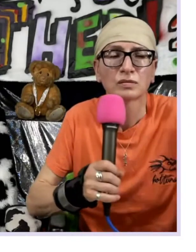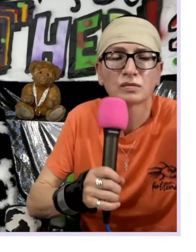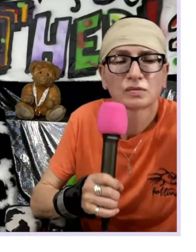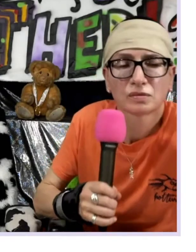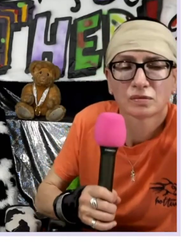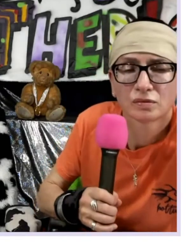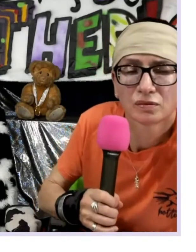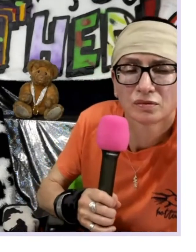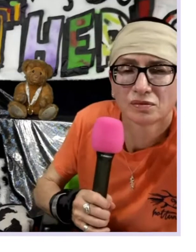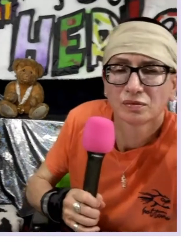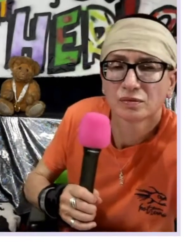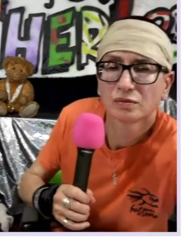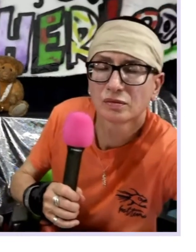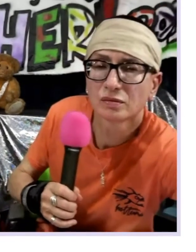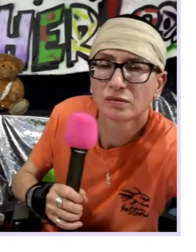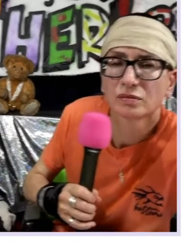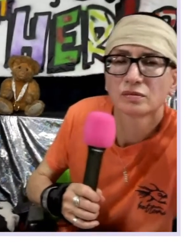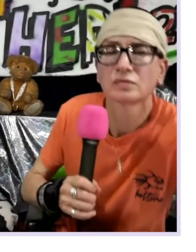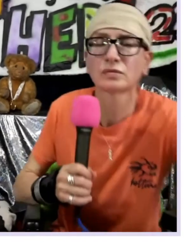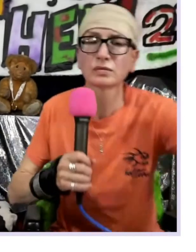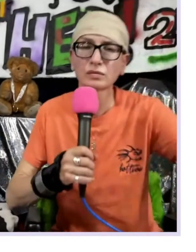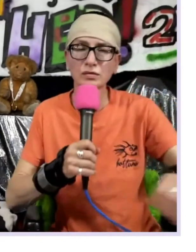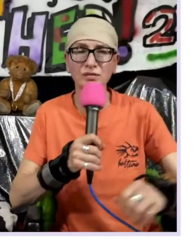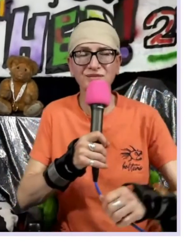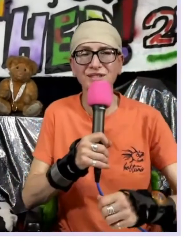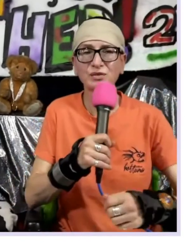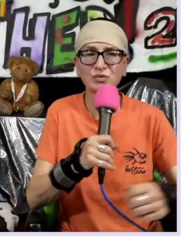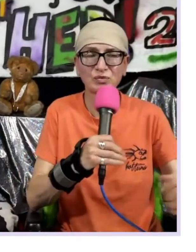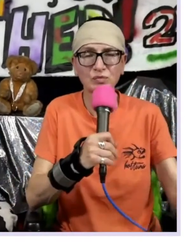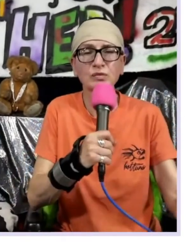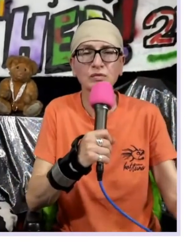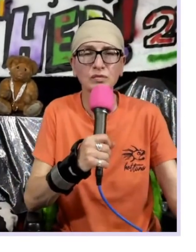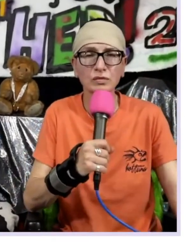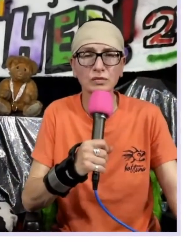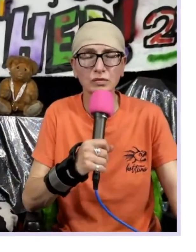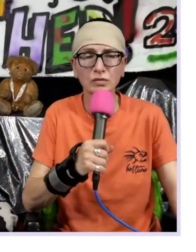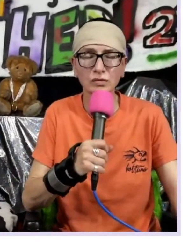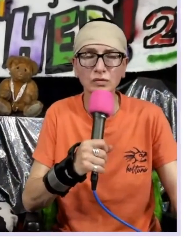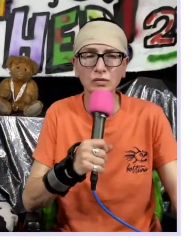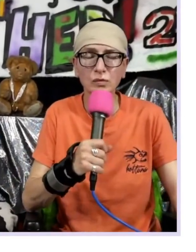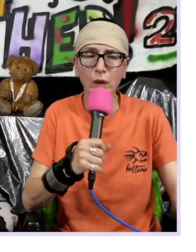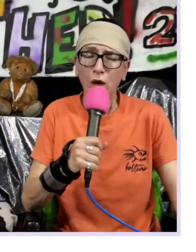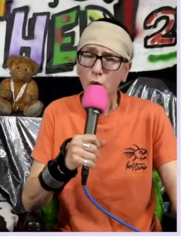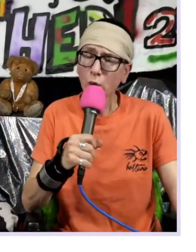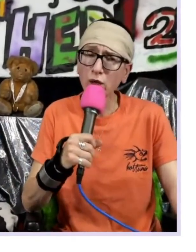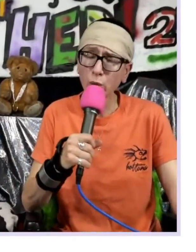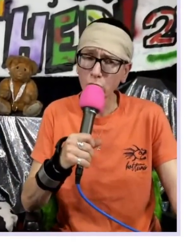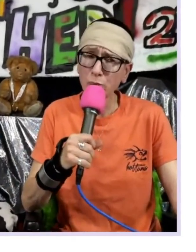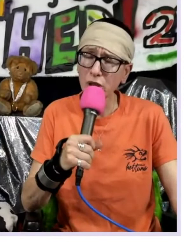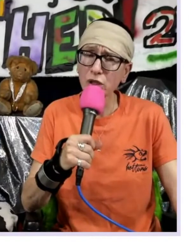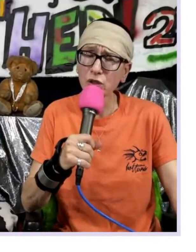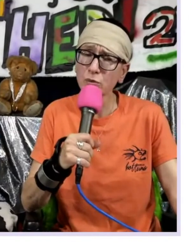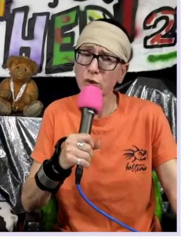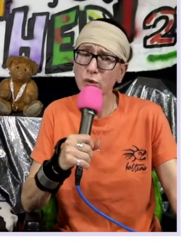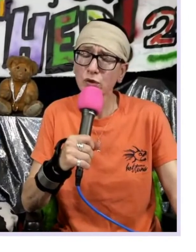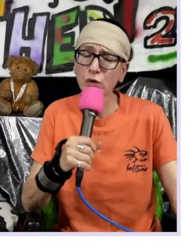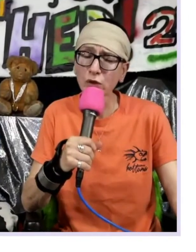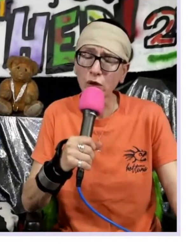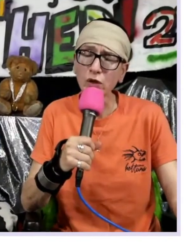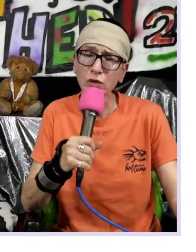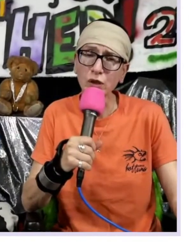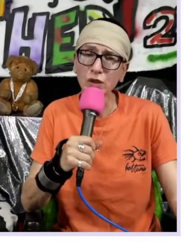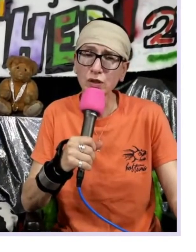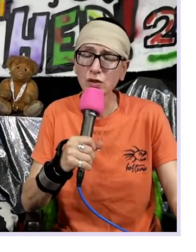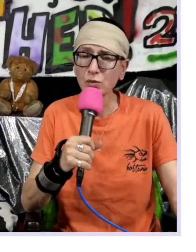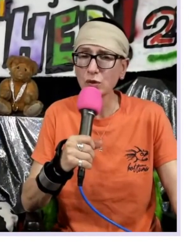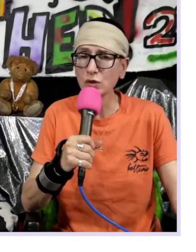becomes almost habitual. Or look, there's the QR code. I'll go and do it. Yeah, and I think compulsory, and